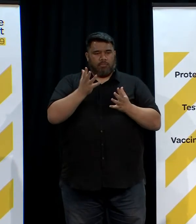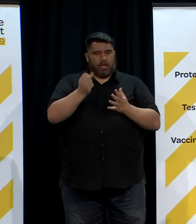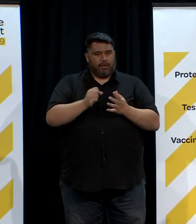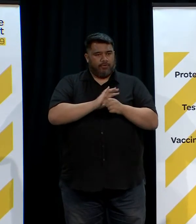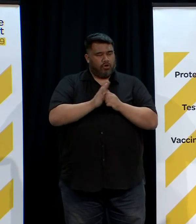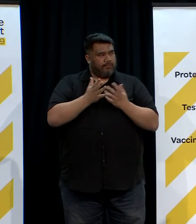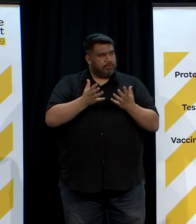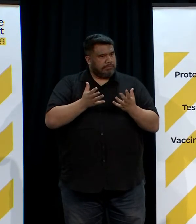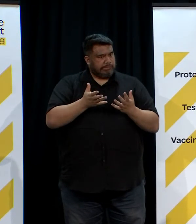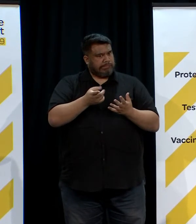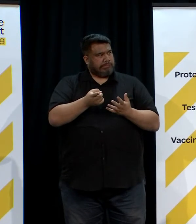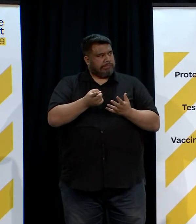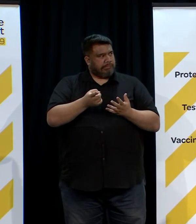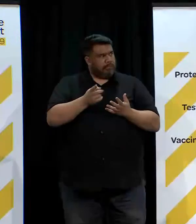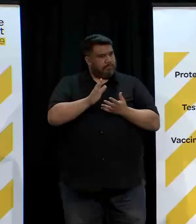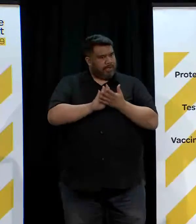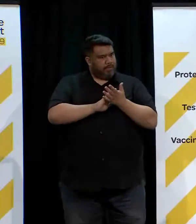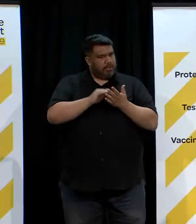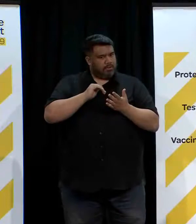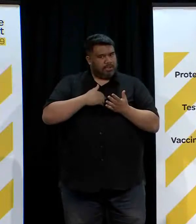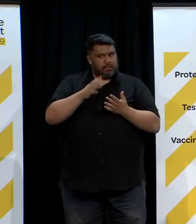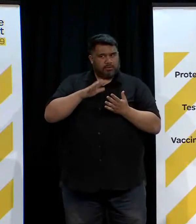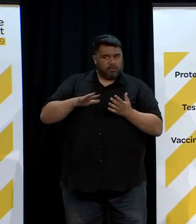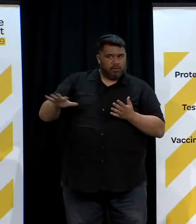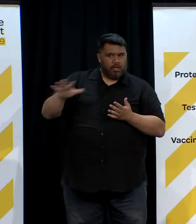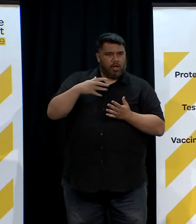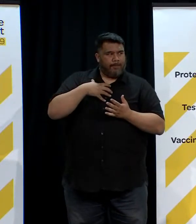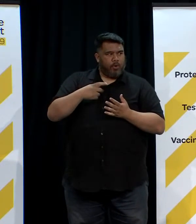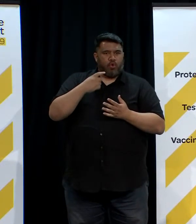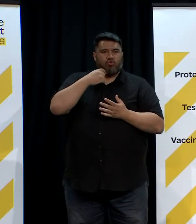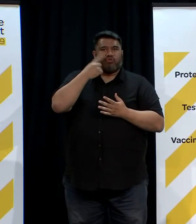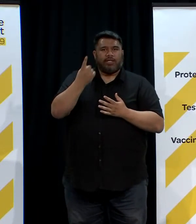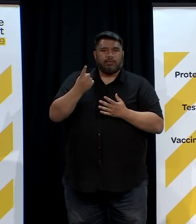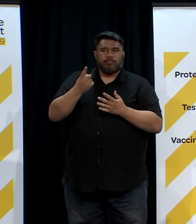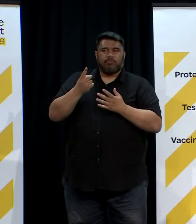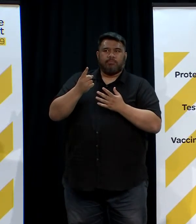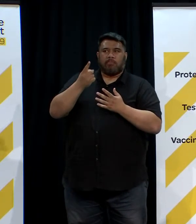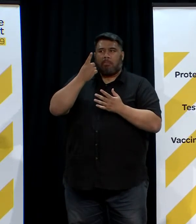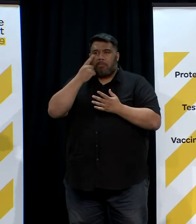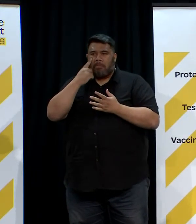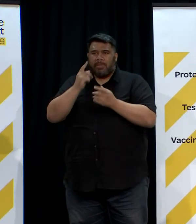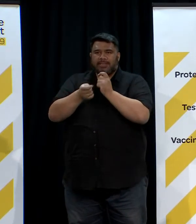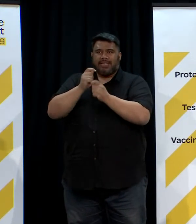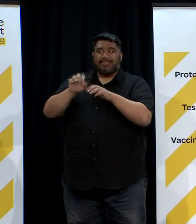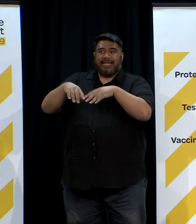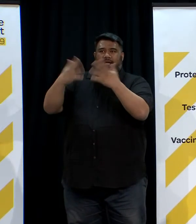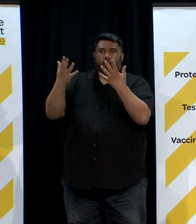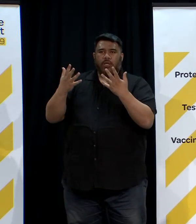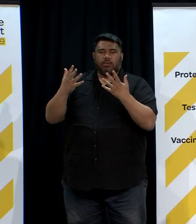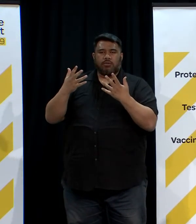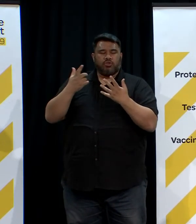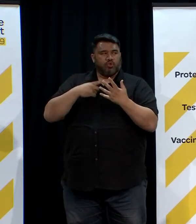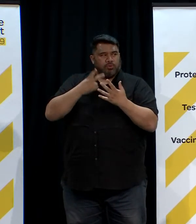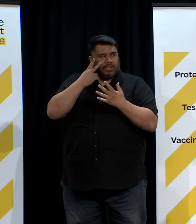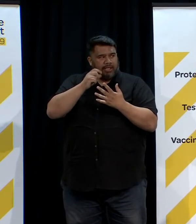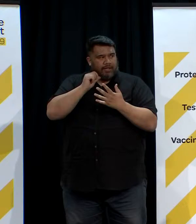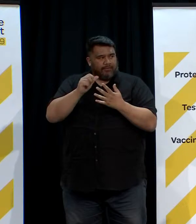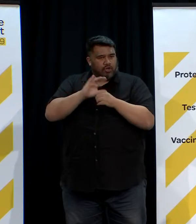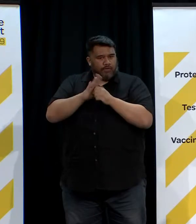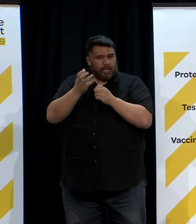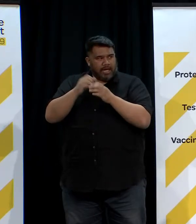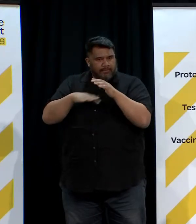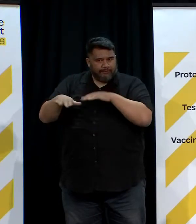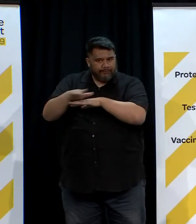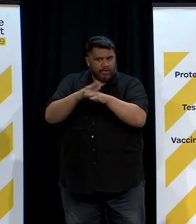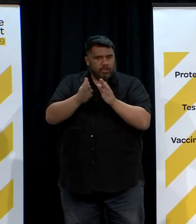and also there's quite a portion of Aucklanders now who will be partially or fully vaccinated, which does not mean they cannot be infected, but it does mean that they're probably not going